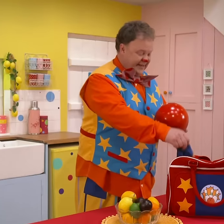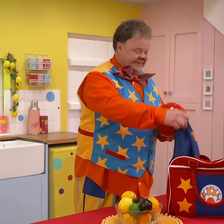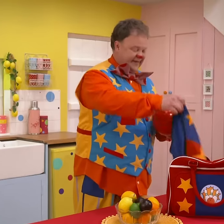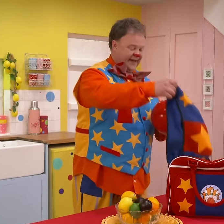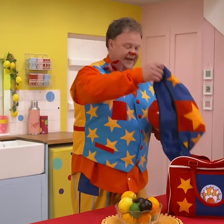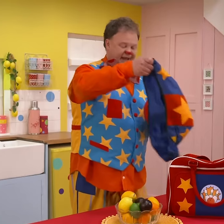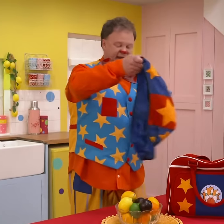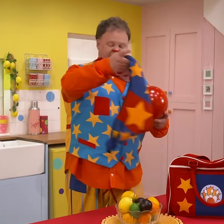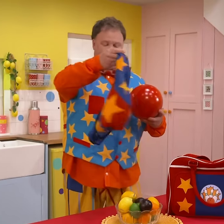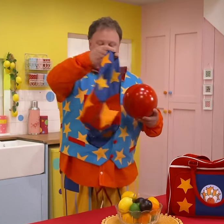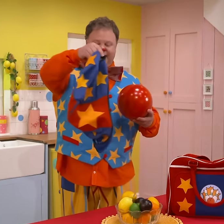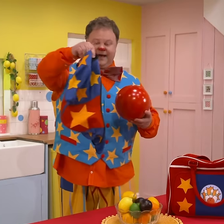Woohoo! Ta-da!